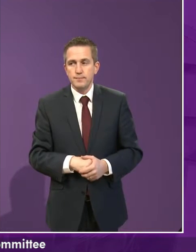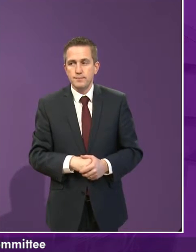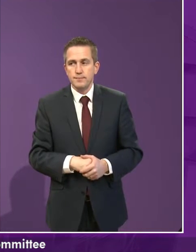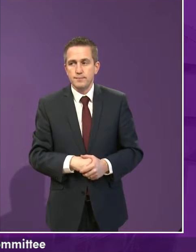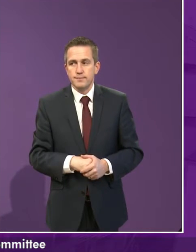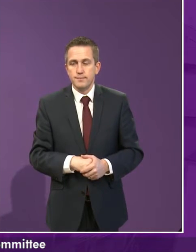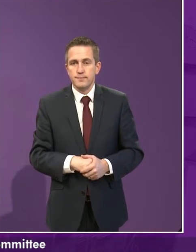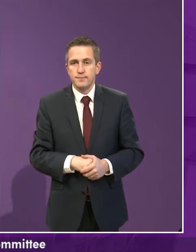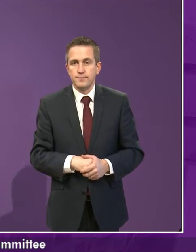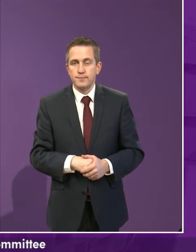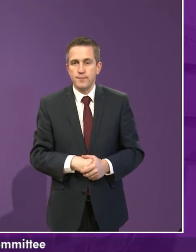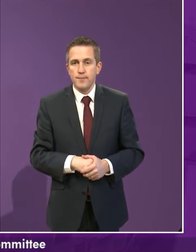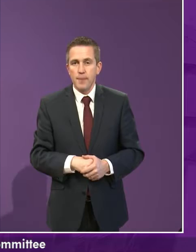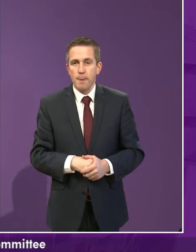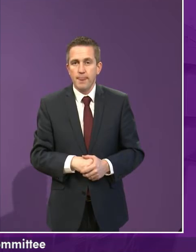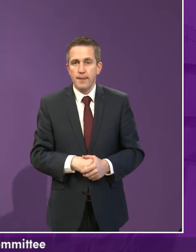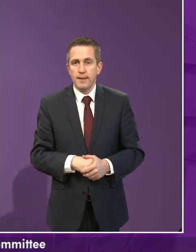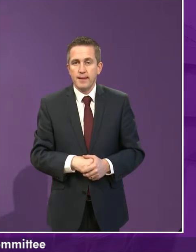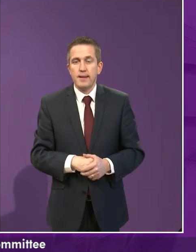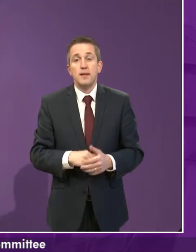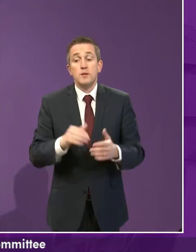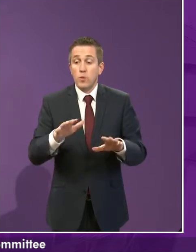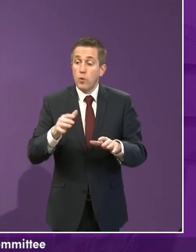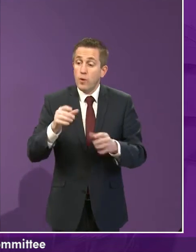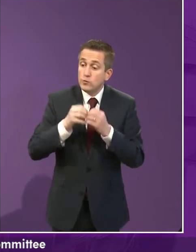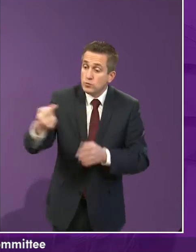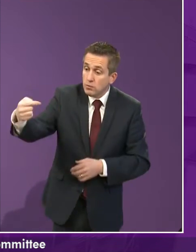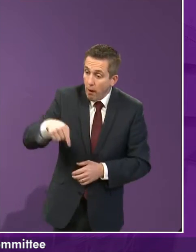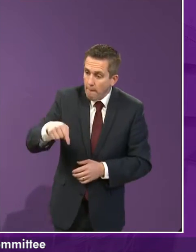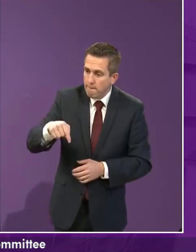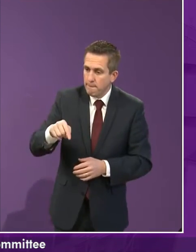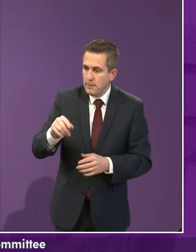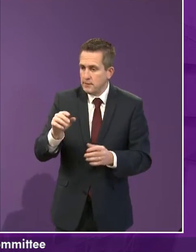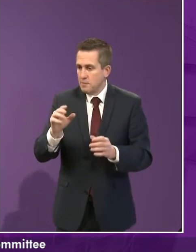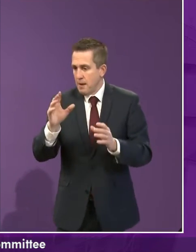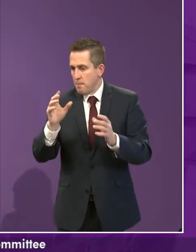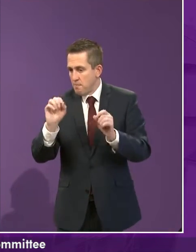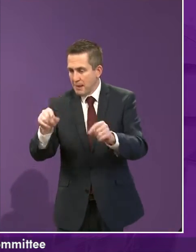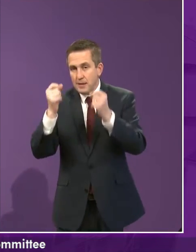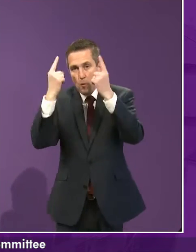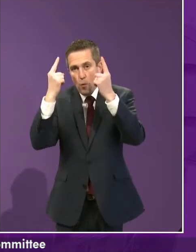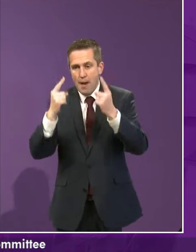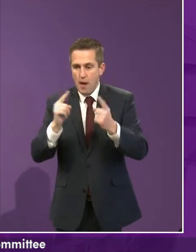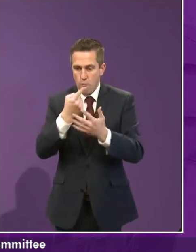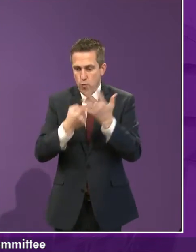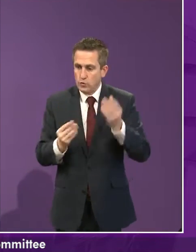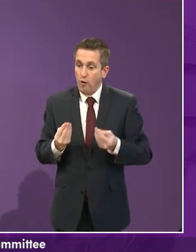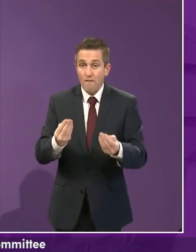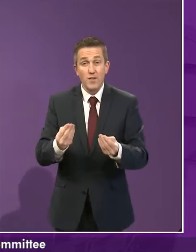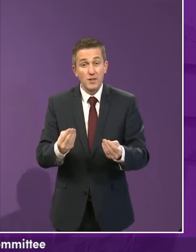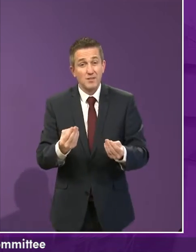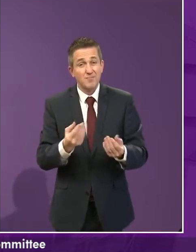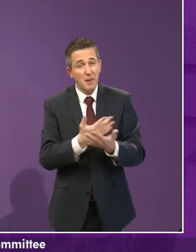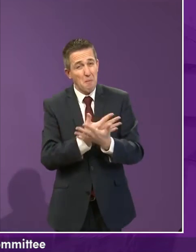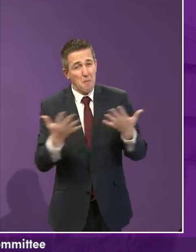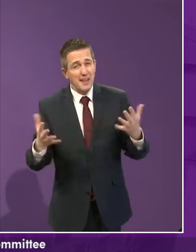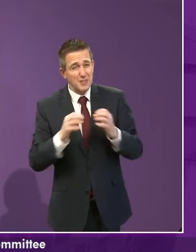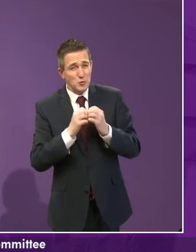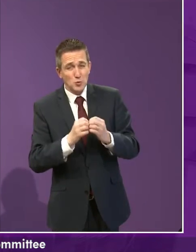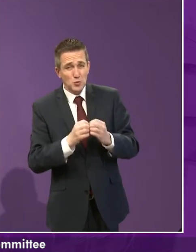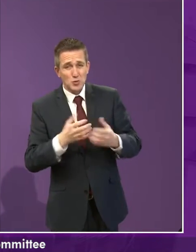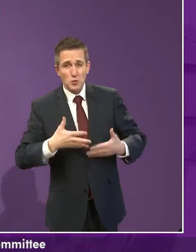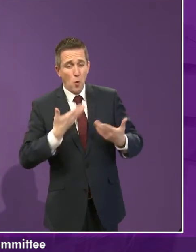it's making it ourselves known at that point. And sometimes the students don't want to be identified. Same as care leavers, they don't